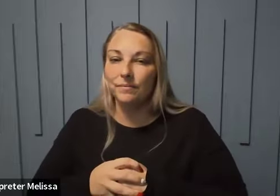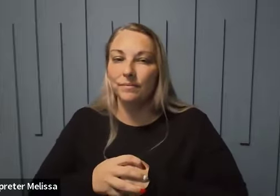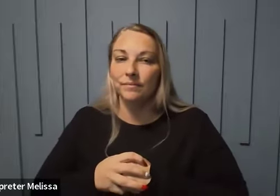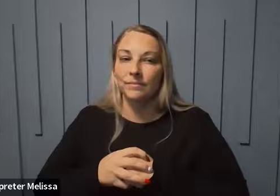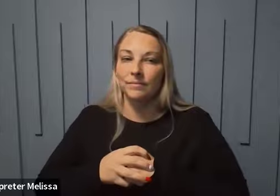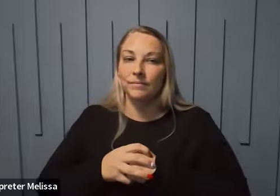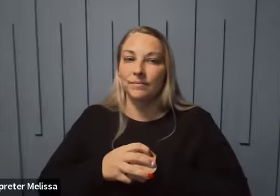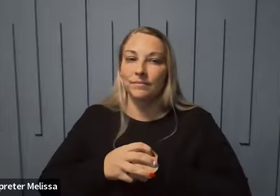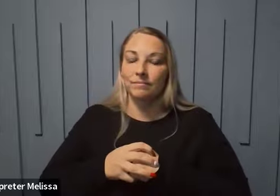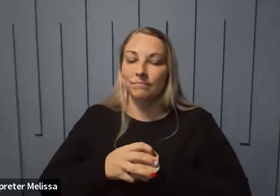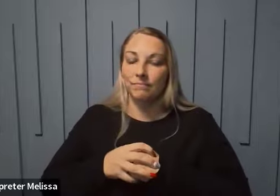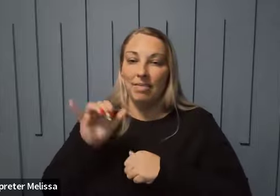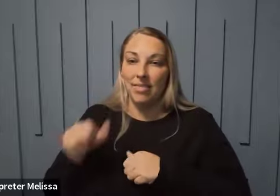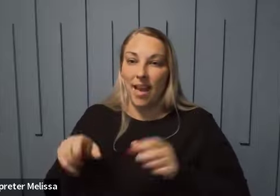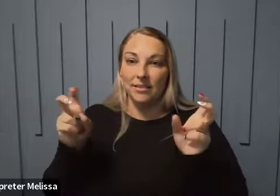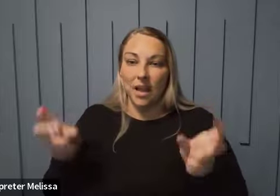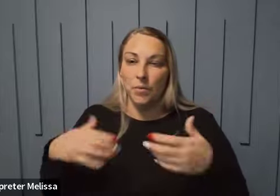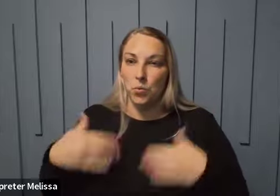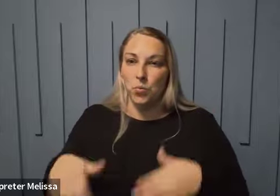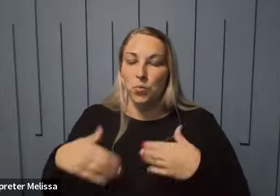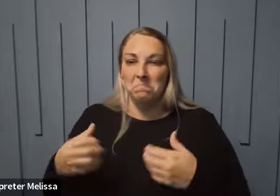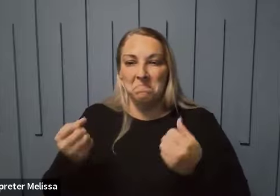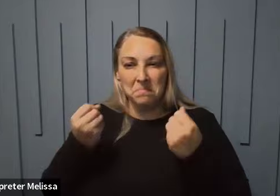It is a very controversial topic. We are a